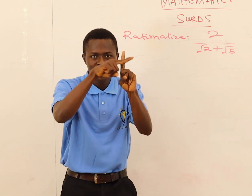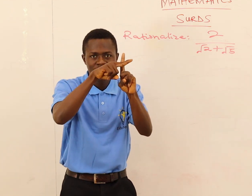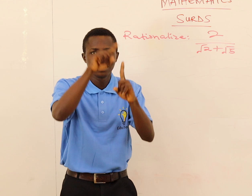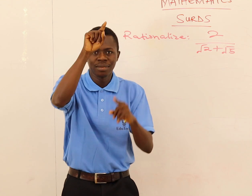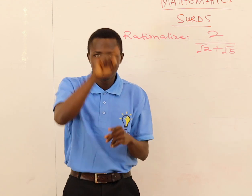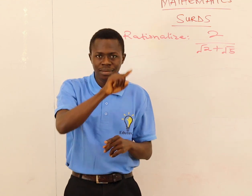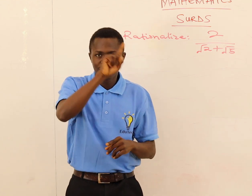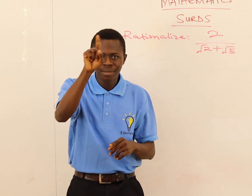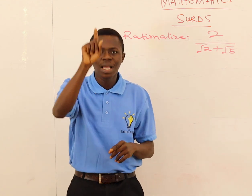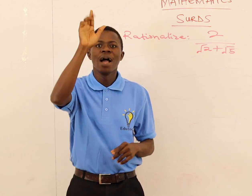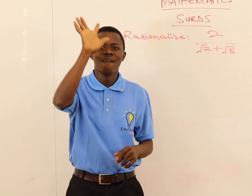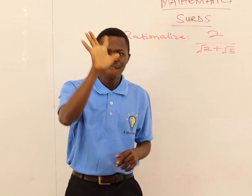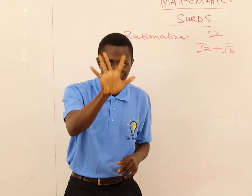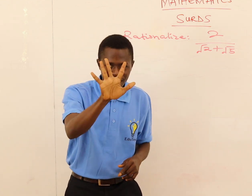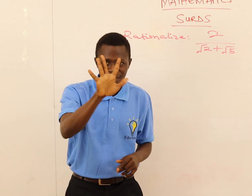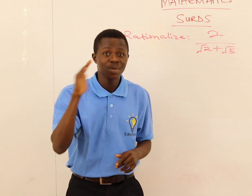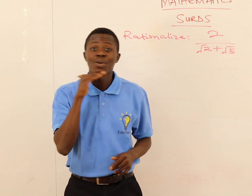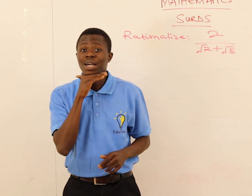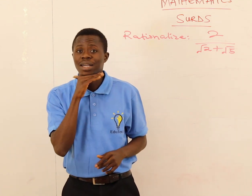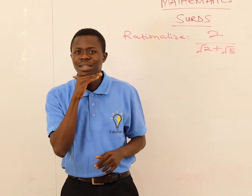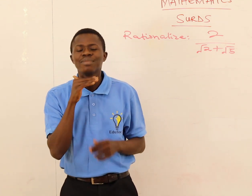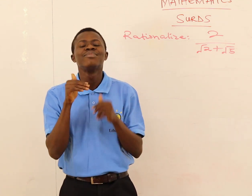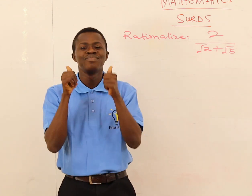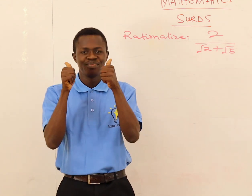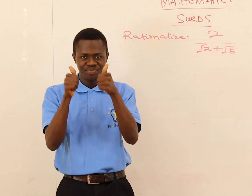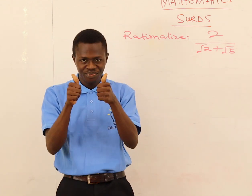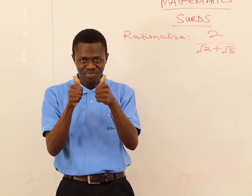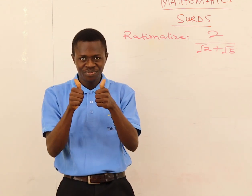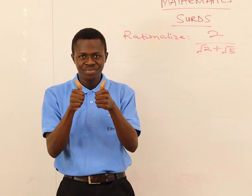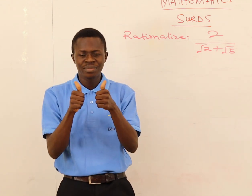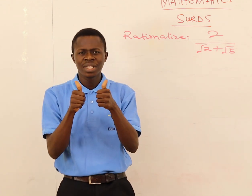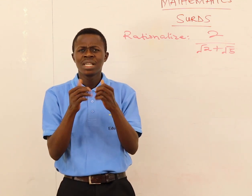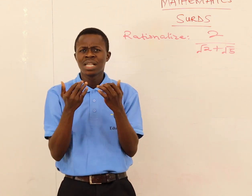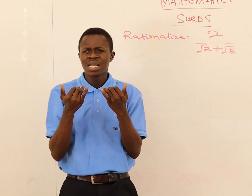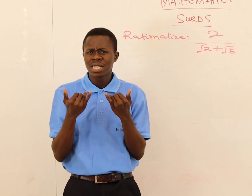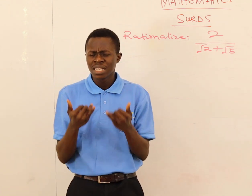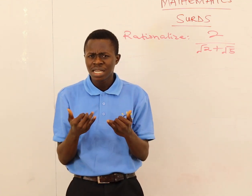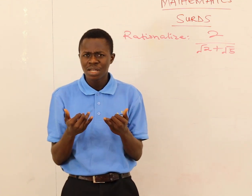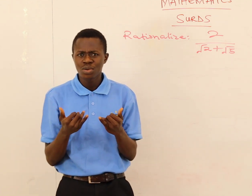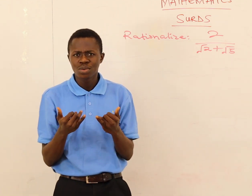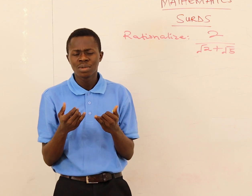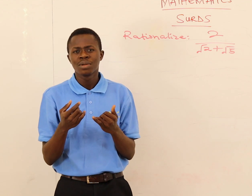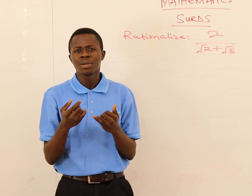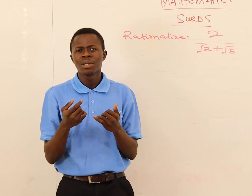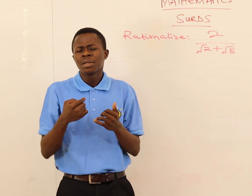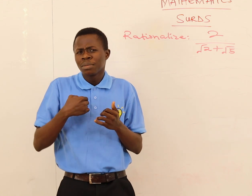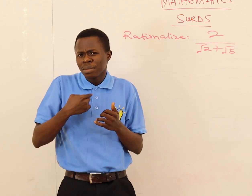a denominator plus square root of 5, right? Okay. Now,